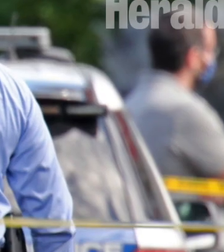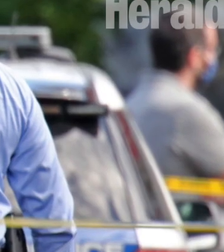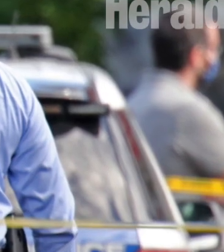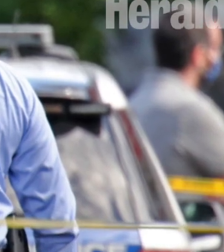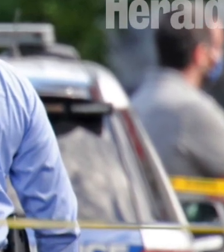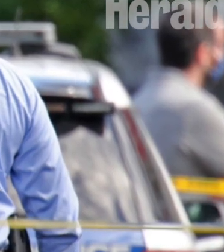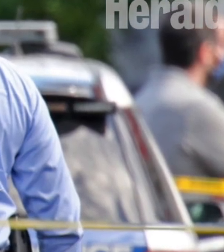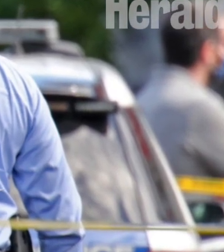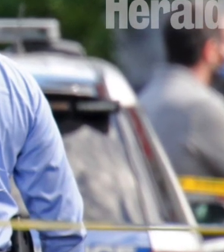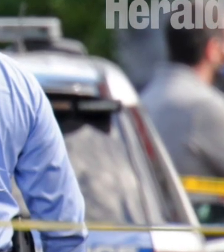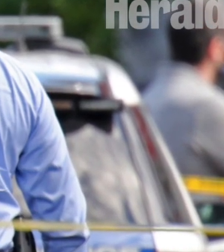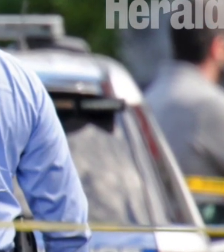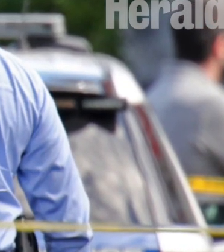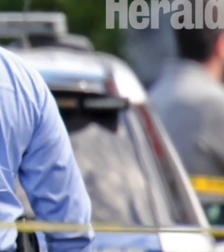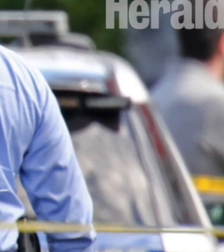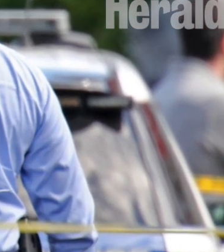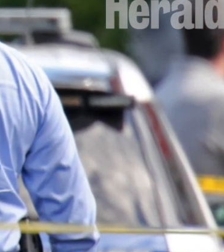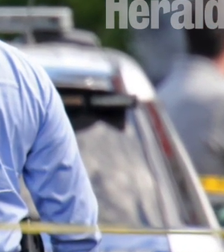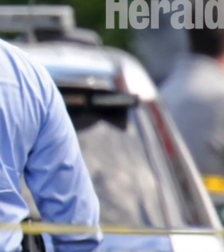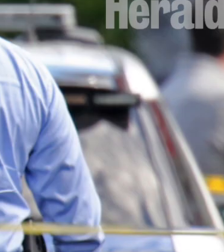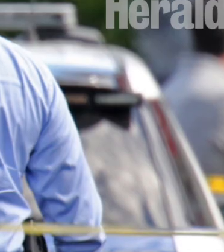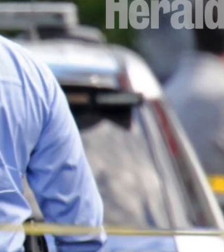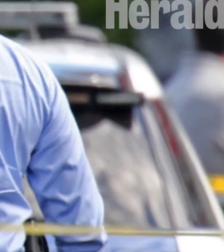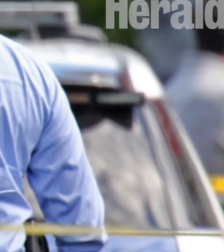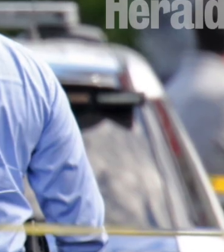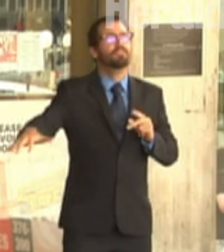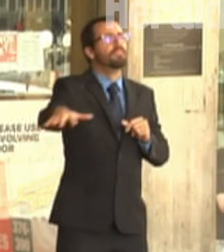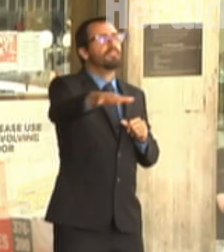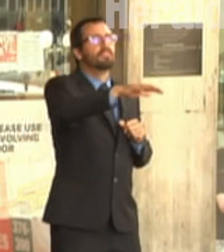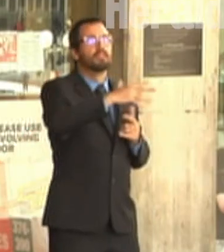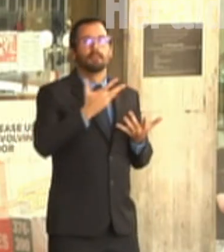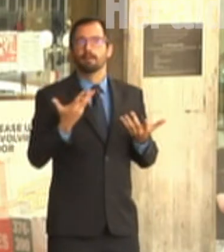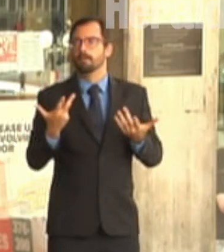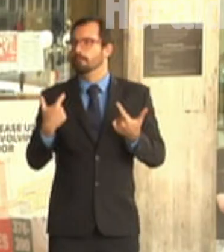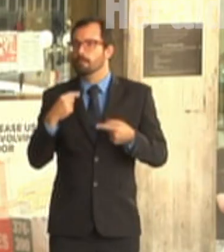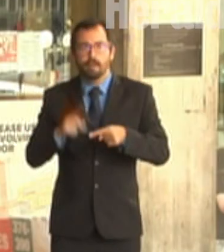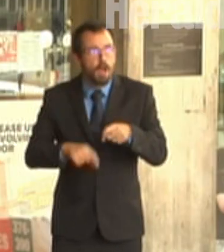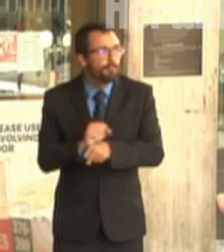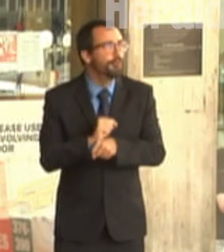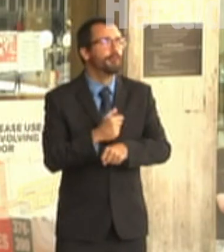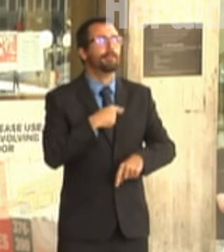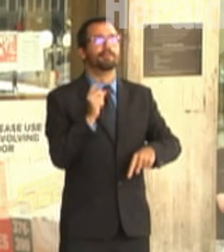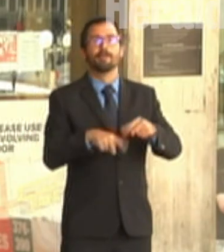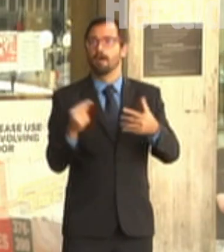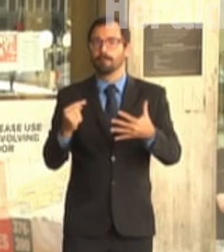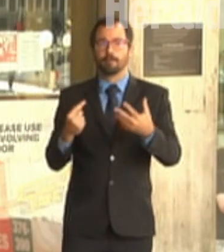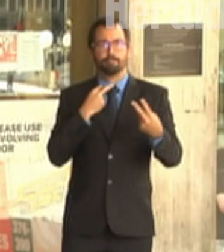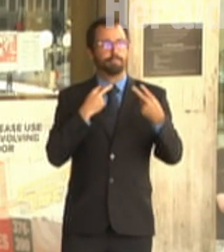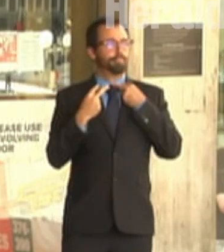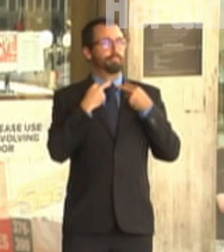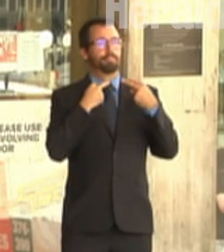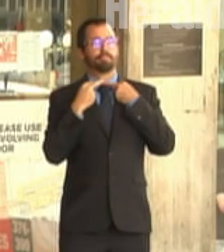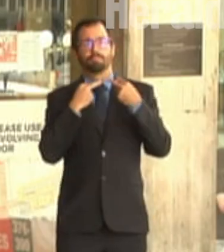Mayor Marty Walsh says his administration is committed to curbing the violence. We are working with all of our violence prevention partners to prevent